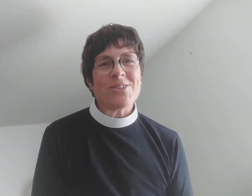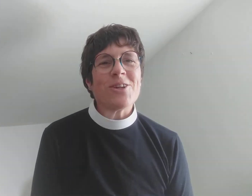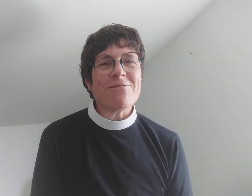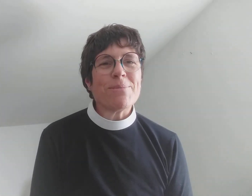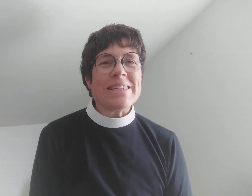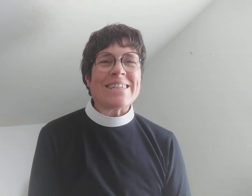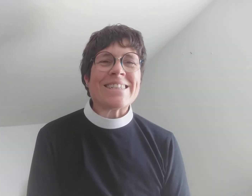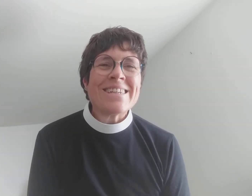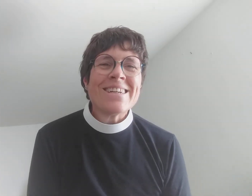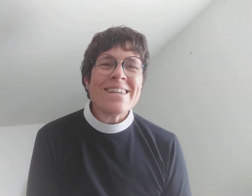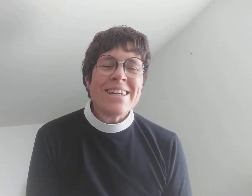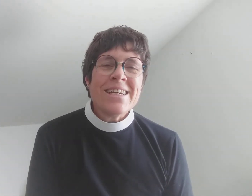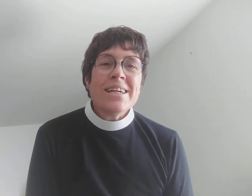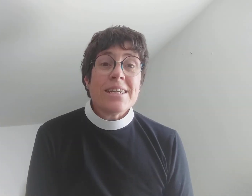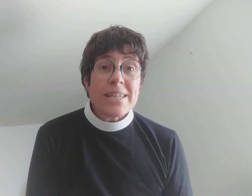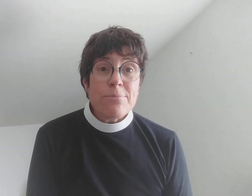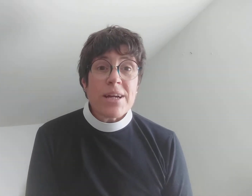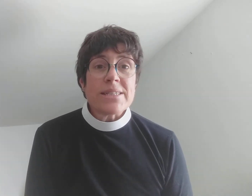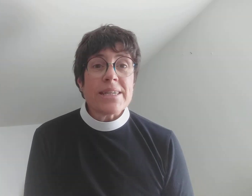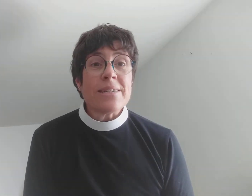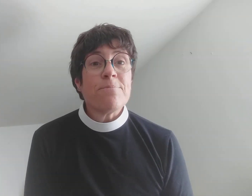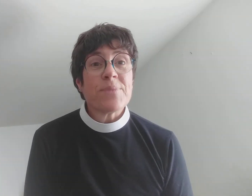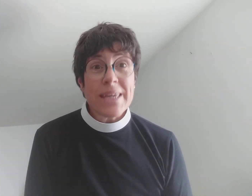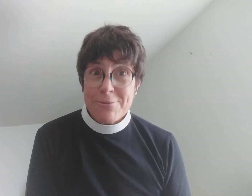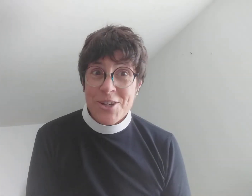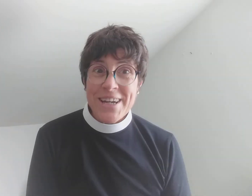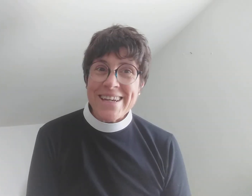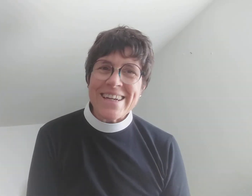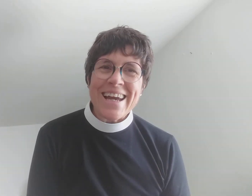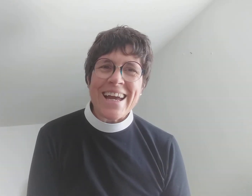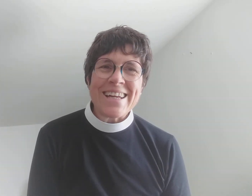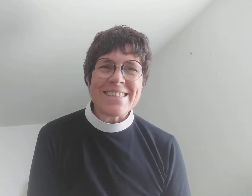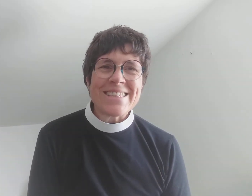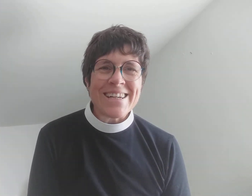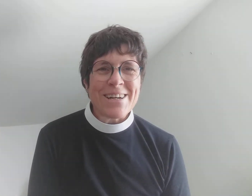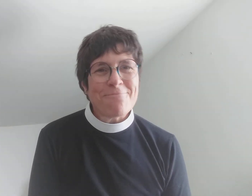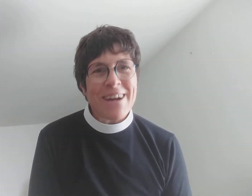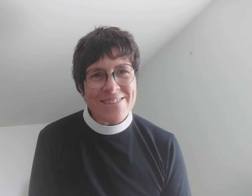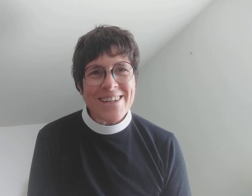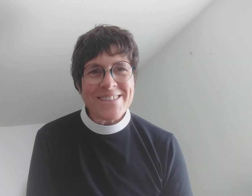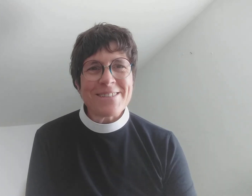don't repeat it. Keep practicing, keep trying, and well done.